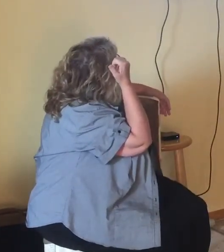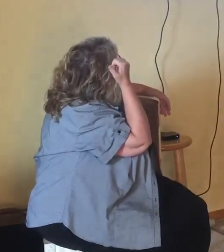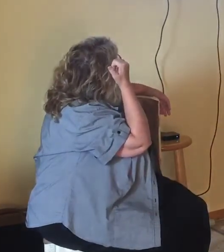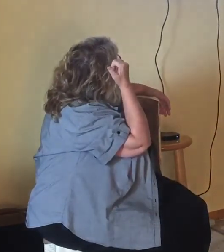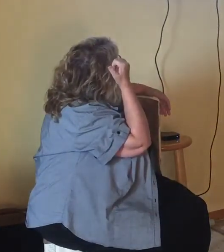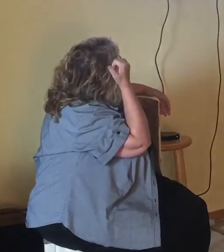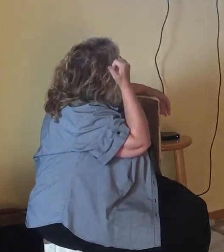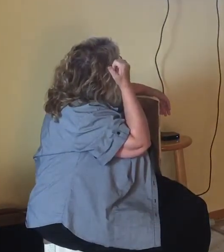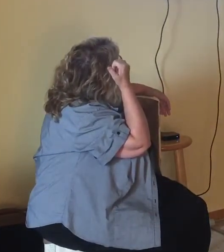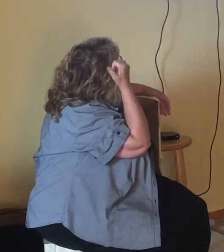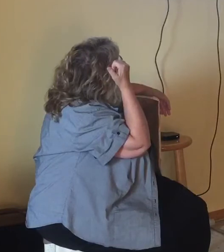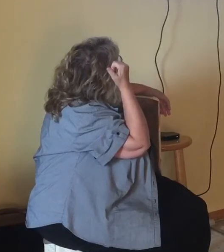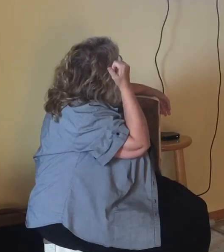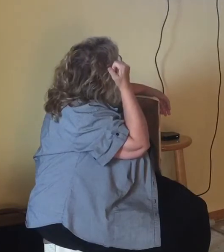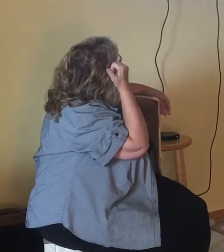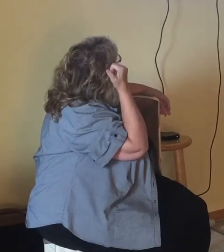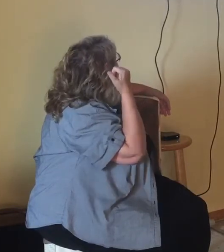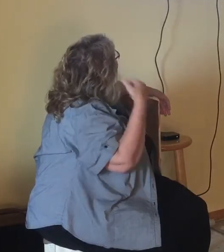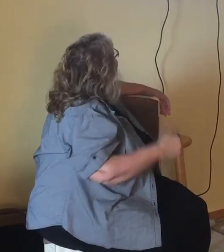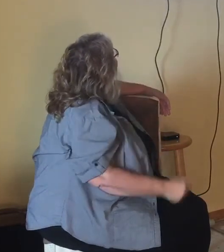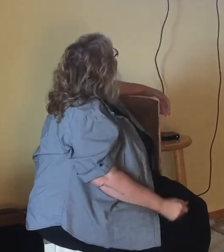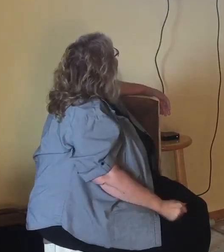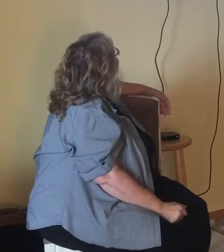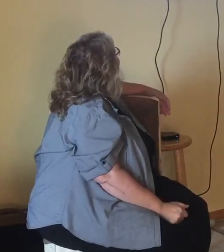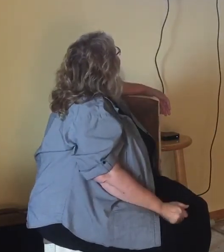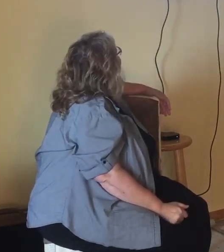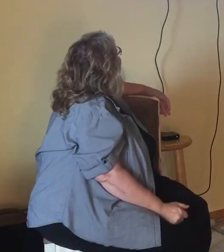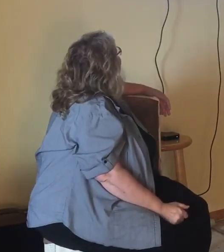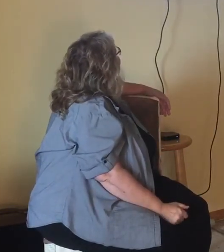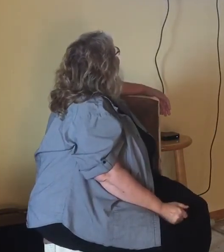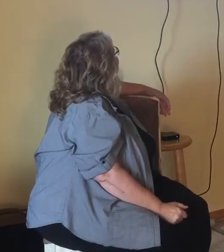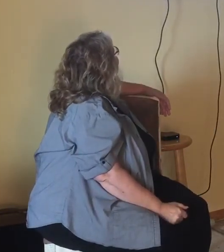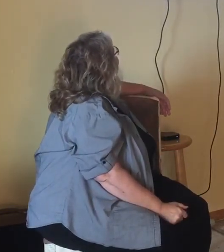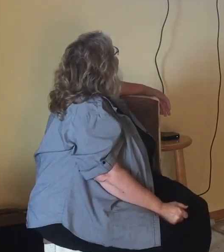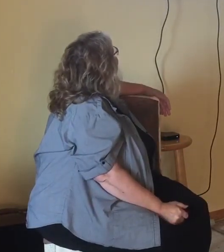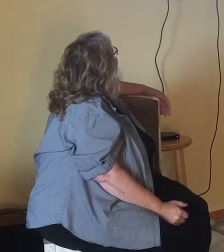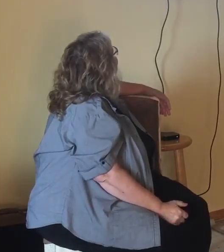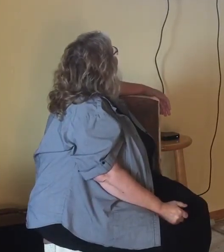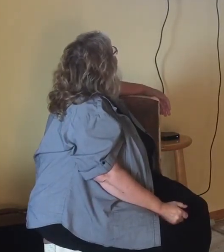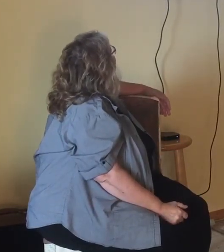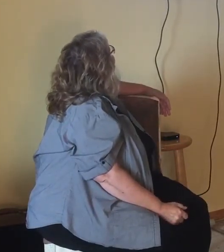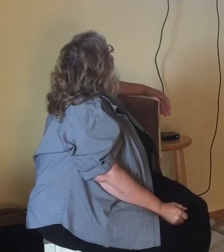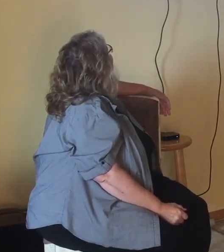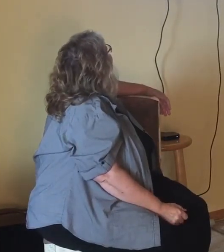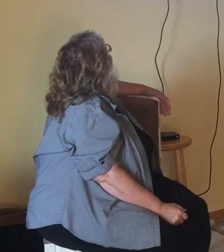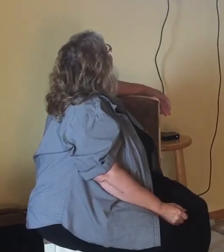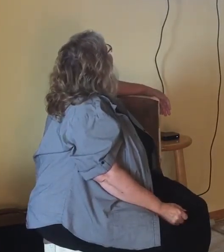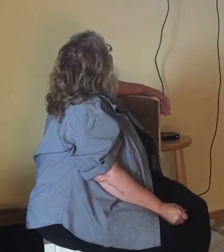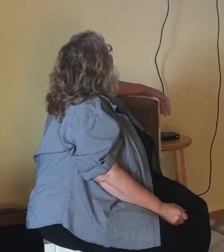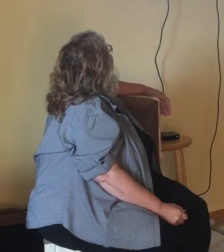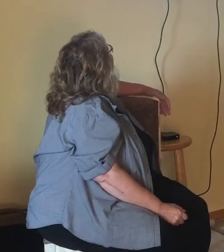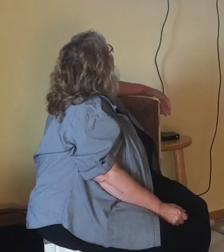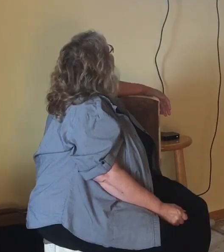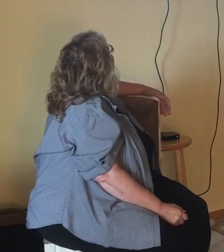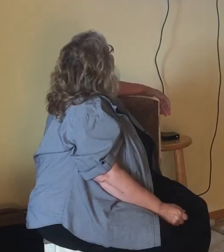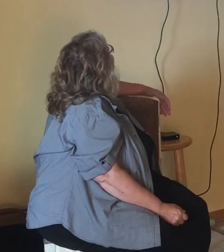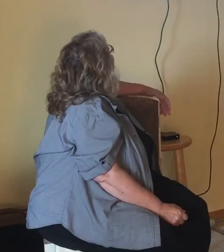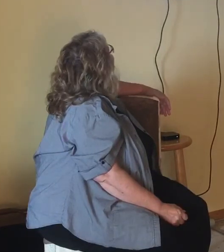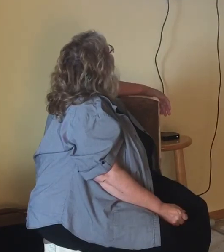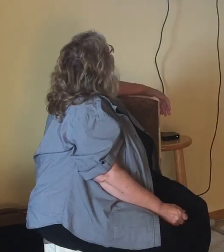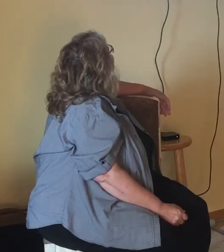Vital Biome is gluten-free, non-GMO, and 100% vegetarian. And Vital Biome's delayed release system